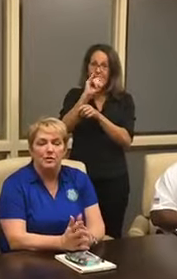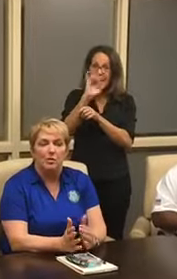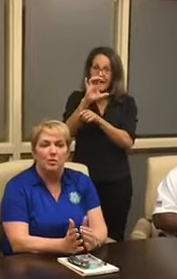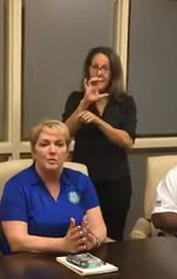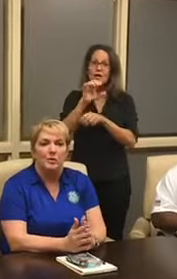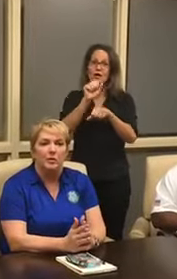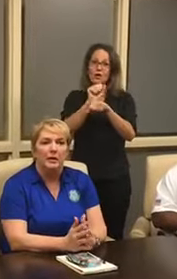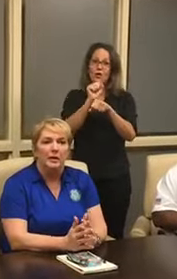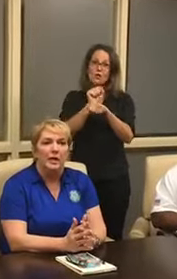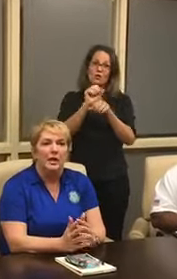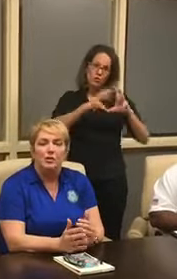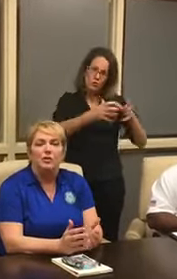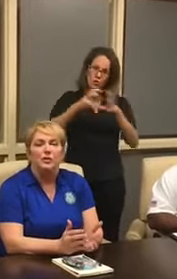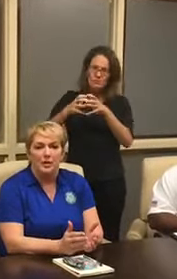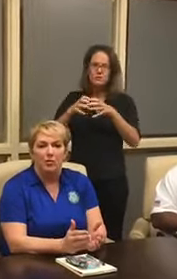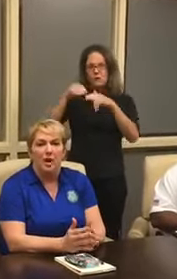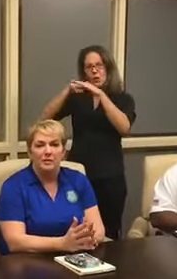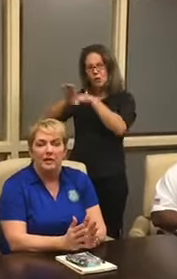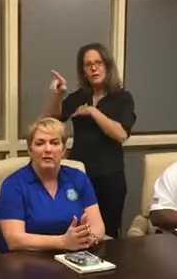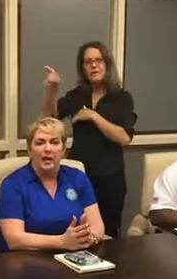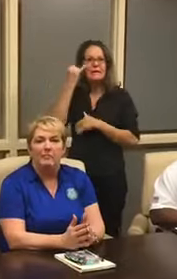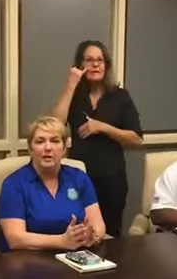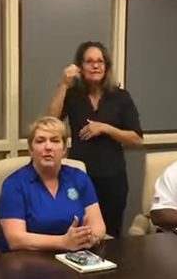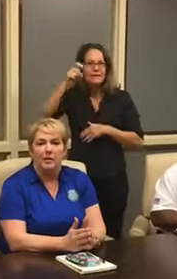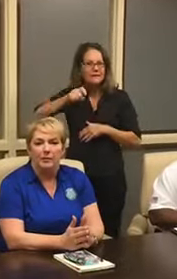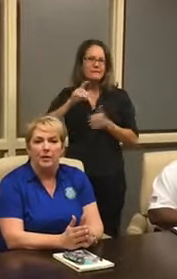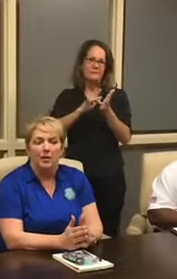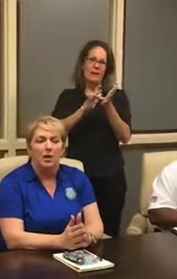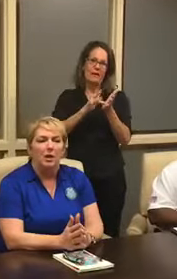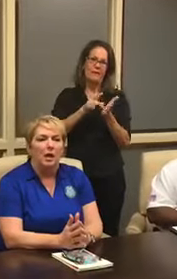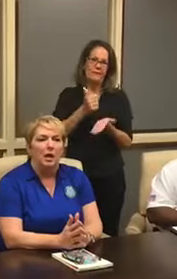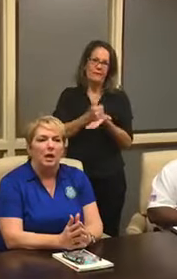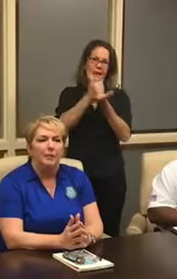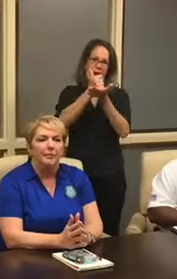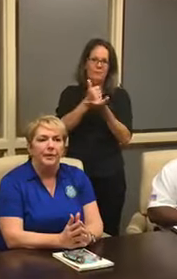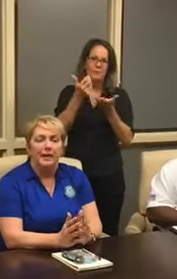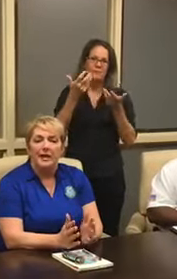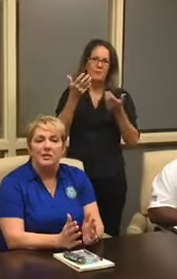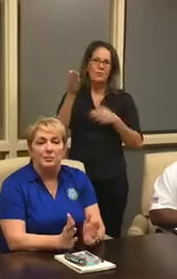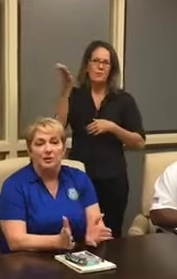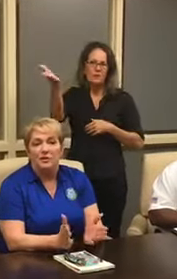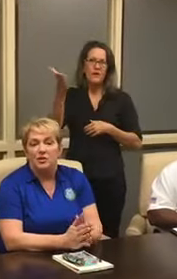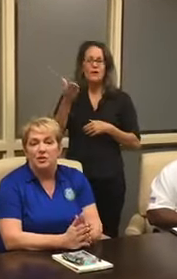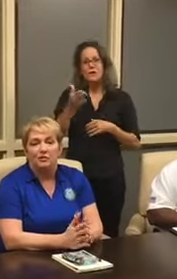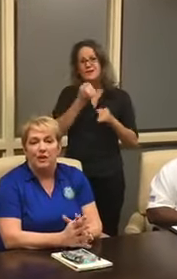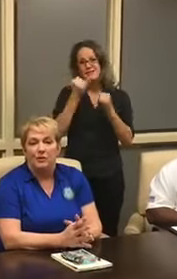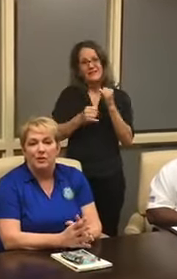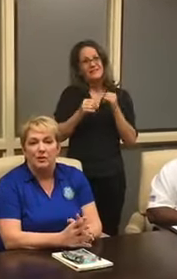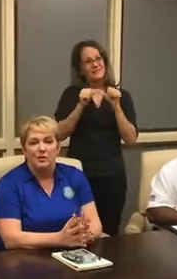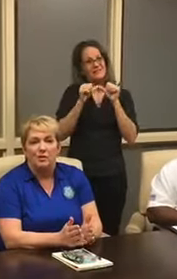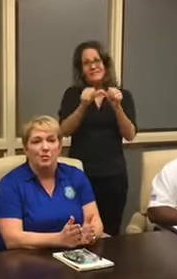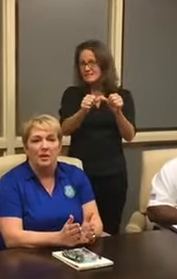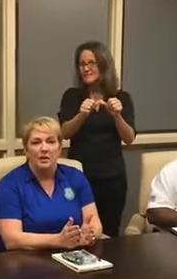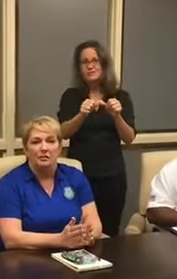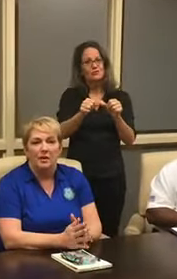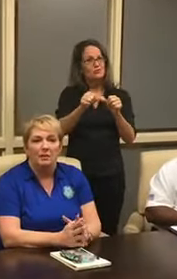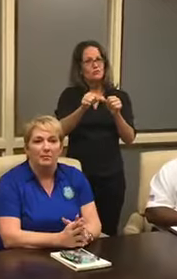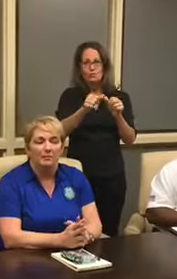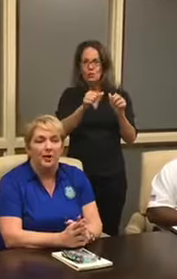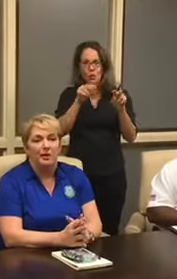of the storm. So should the need arise, they have medical help there. And lastly, please continue to follow us on social